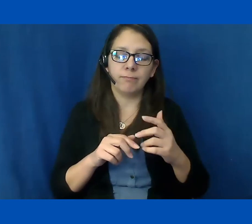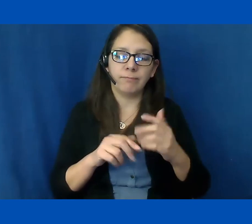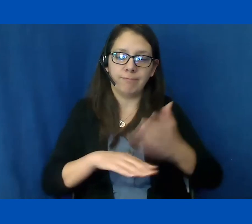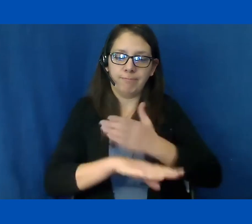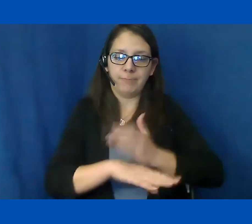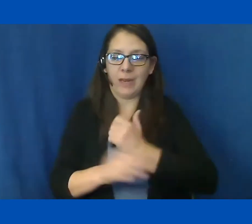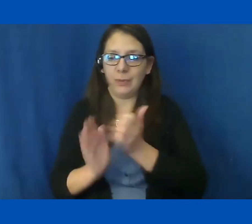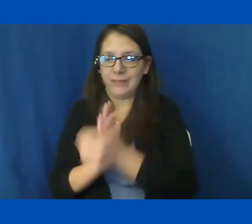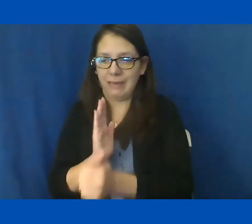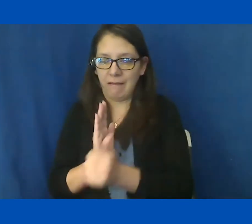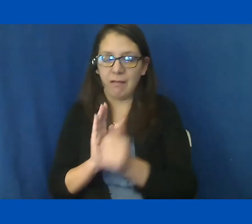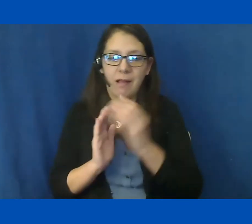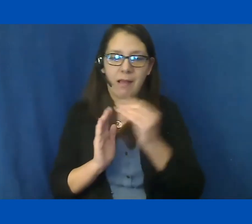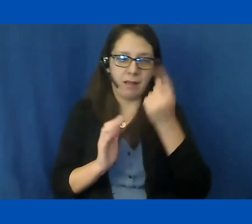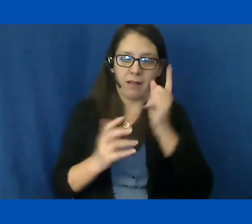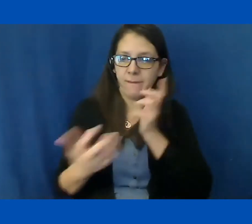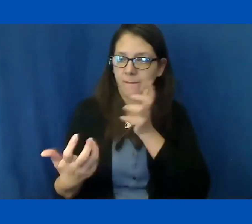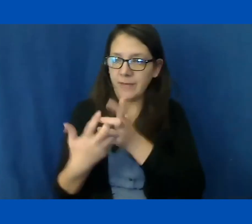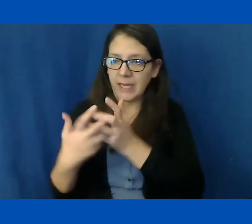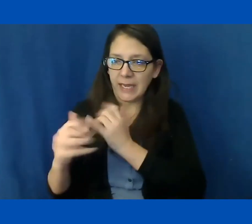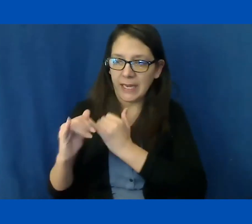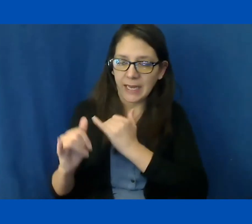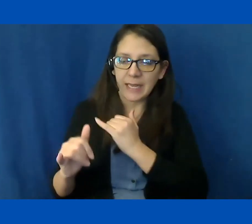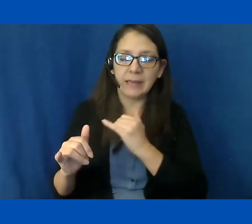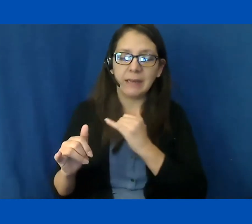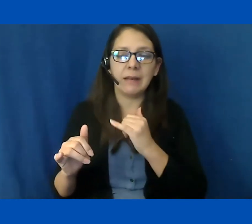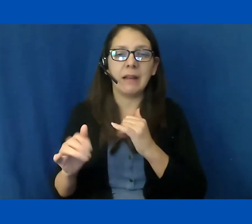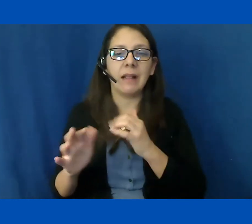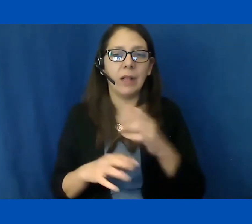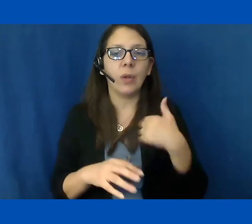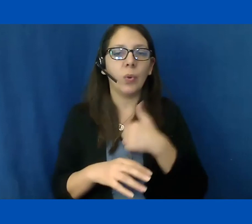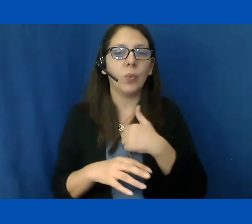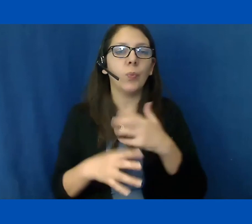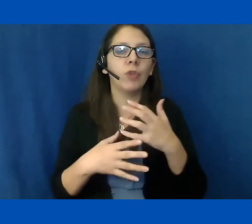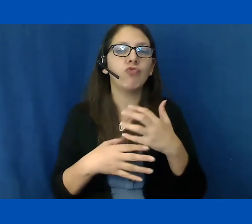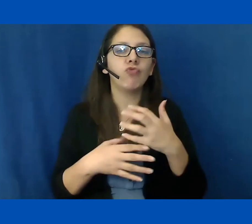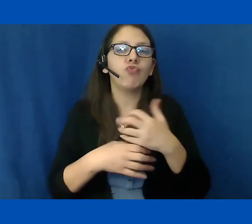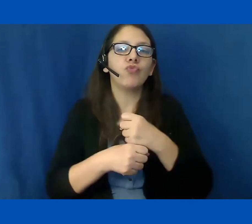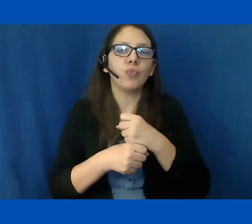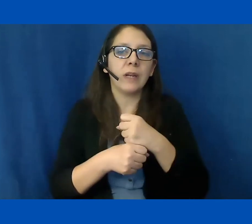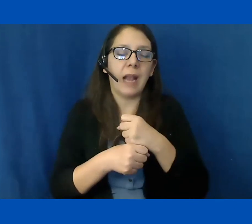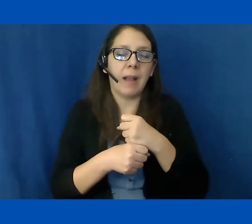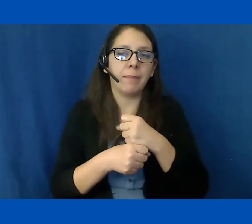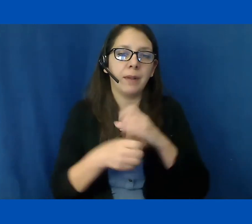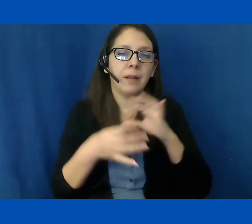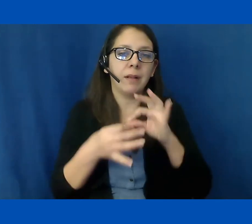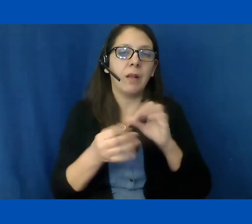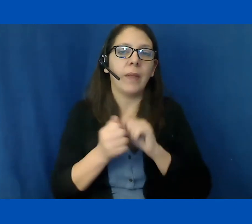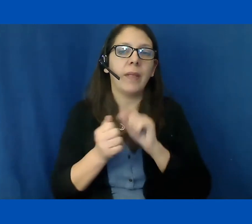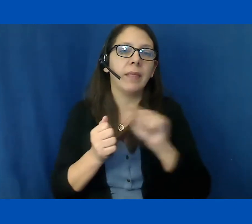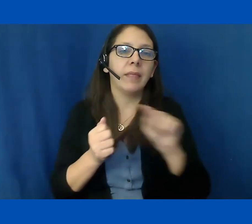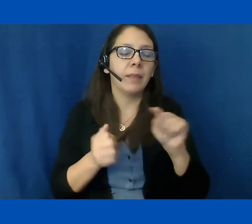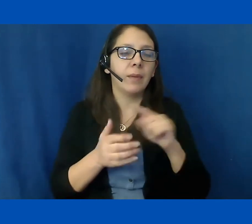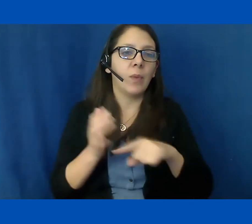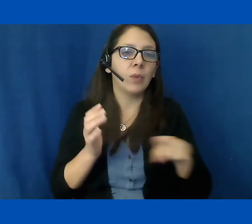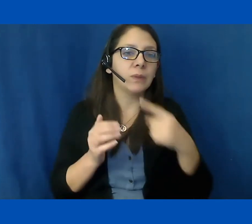when you find that hobby. So to recap on what you got, my panelists were saying earlier, is just